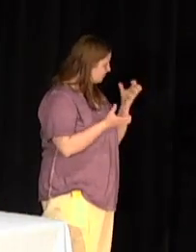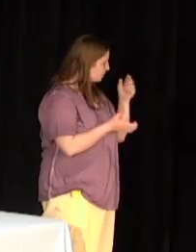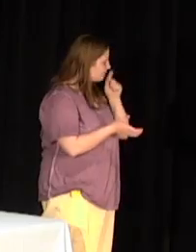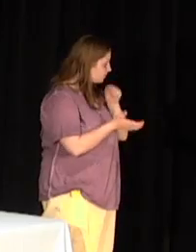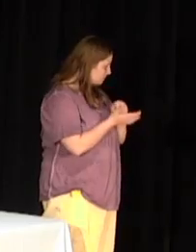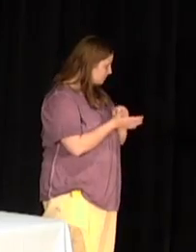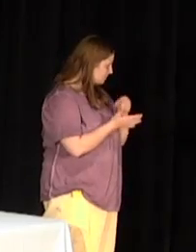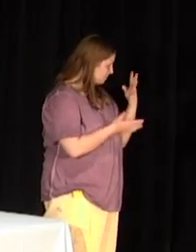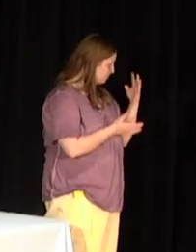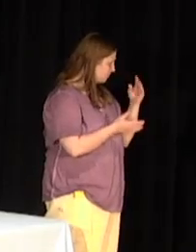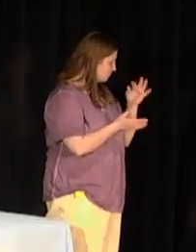What do you want to order?